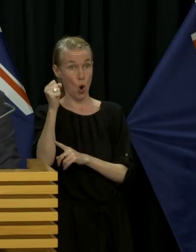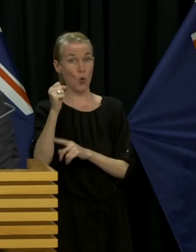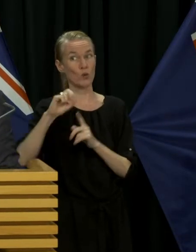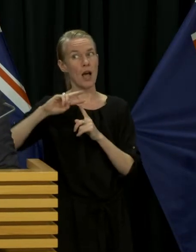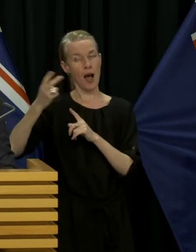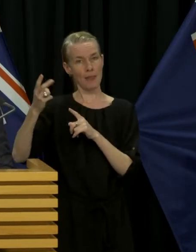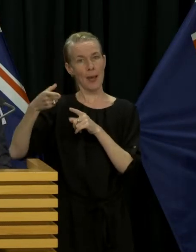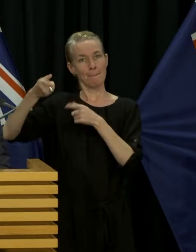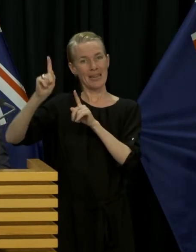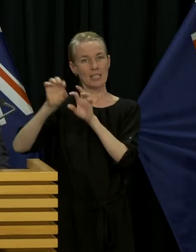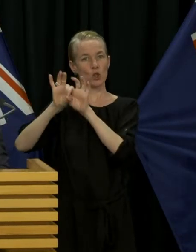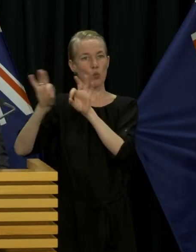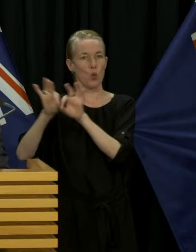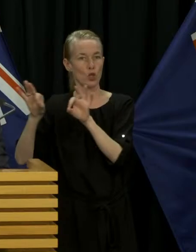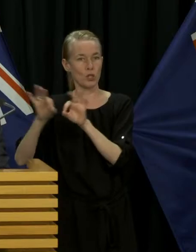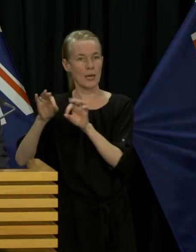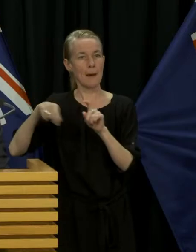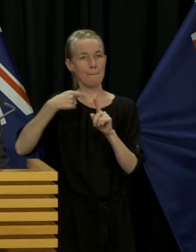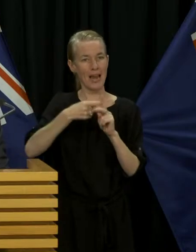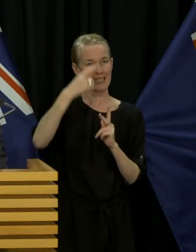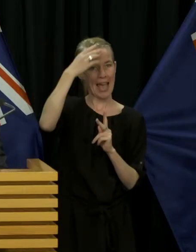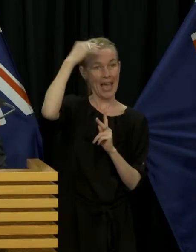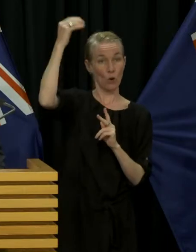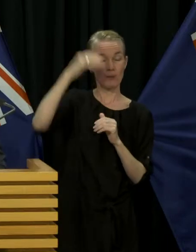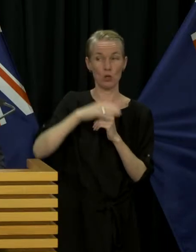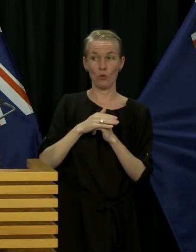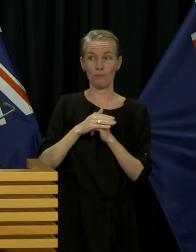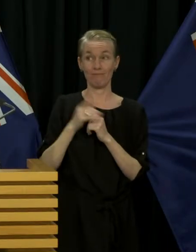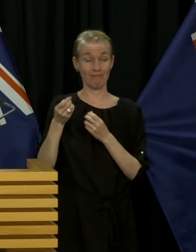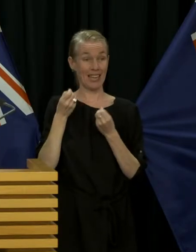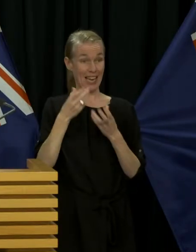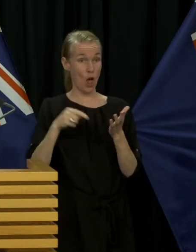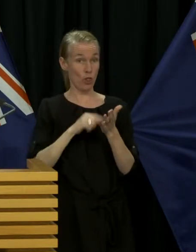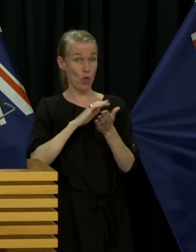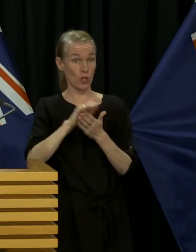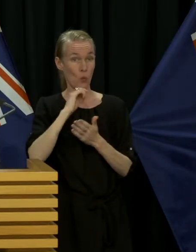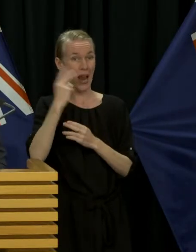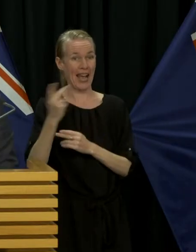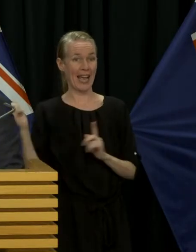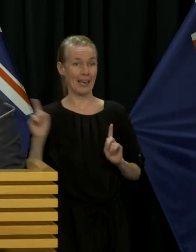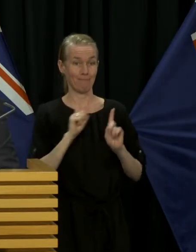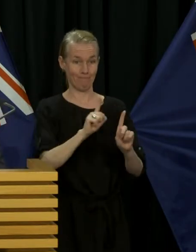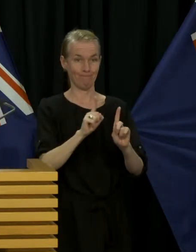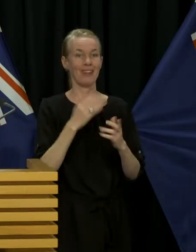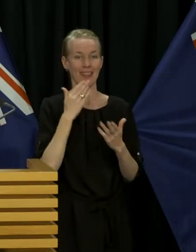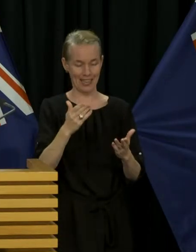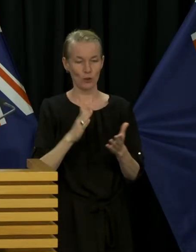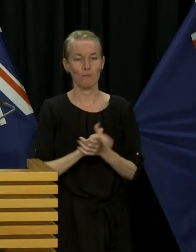Thanks very much, everyone. We will be back on Thursday, where we're happy to take more questions. Cheers.